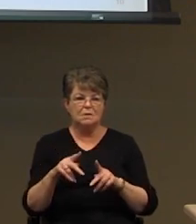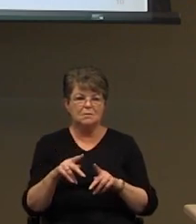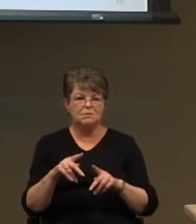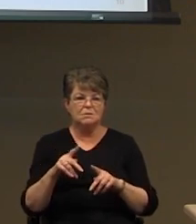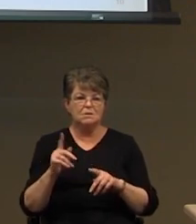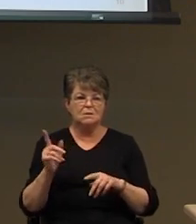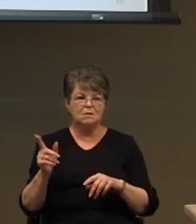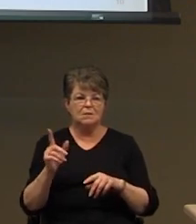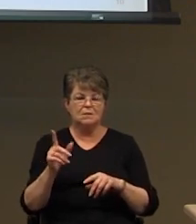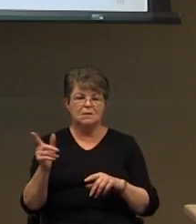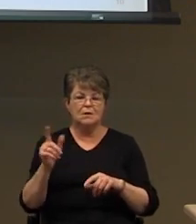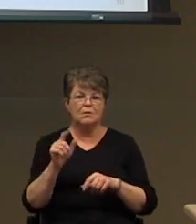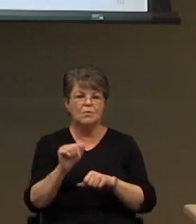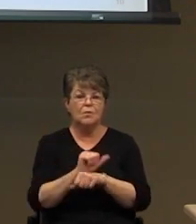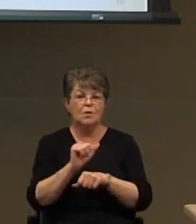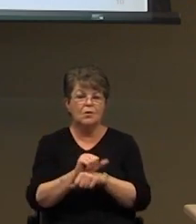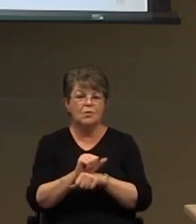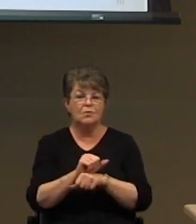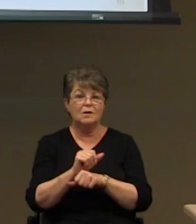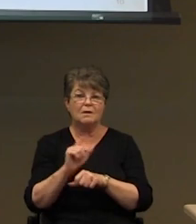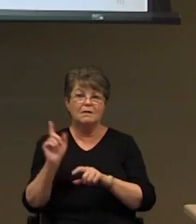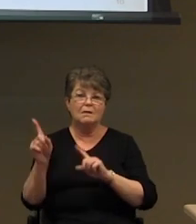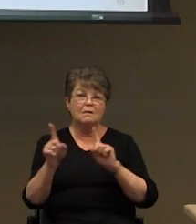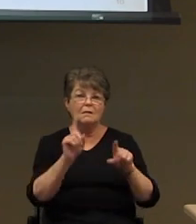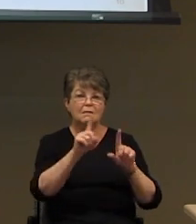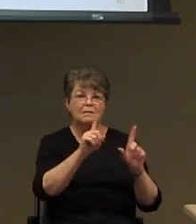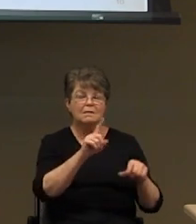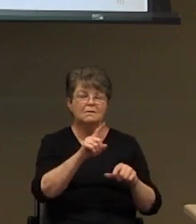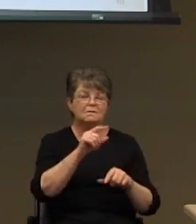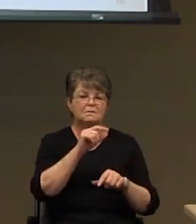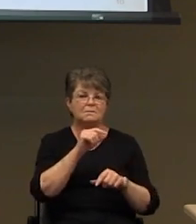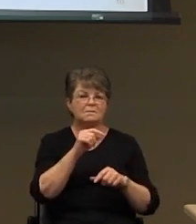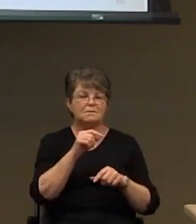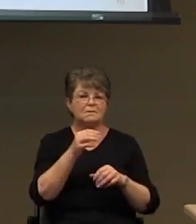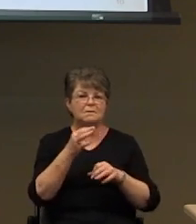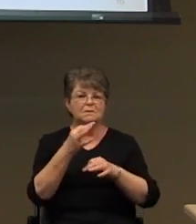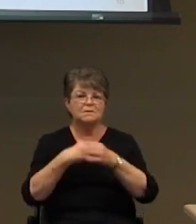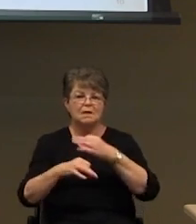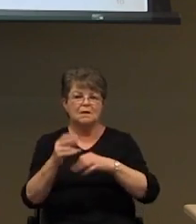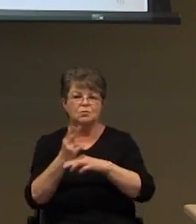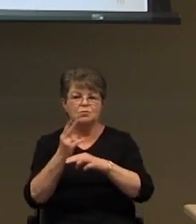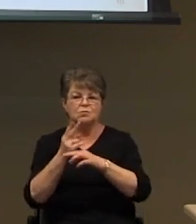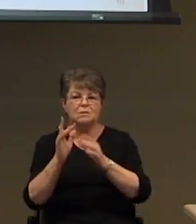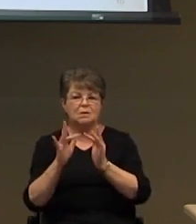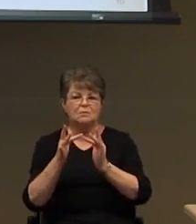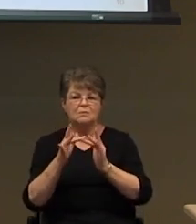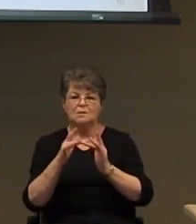ground really weren't doing that much for us. So I want you to comment on that. Sure. So we have something to think about. Well,